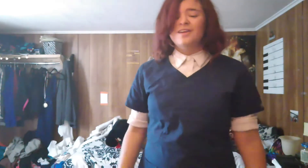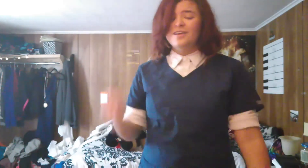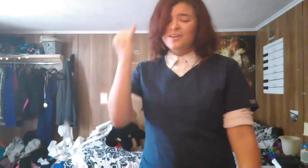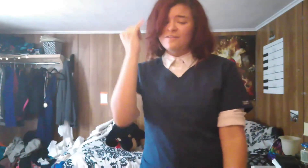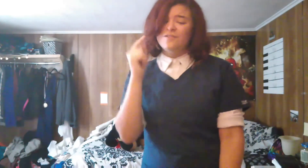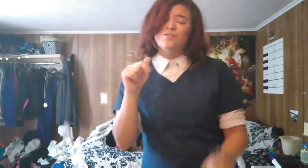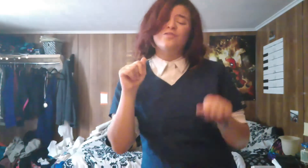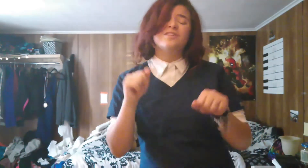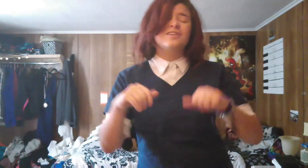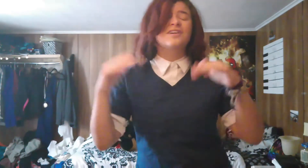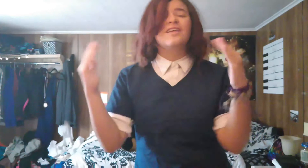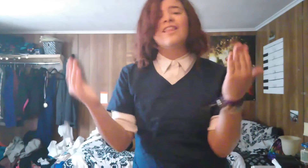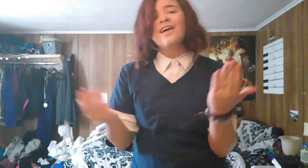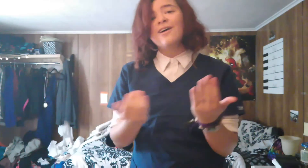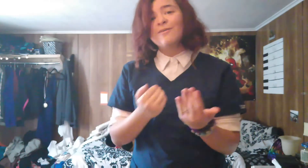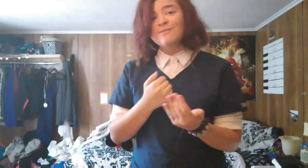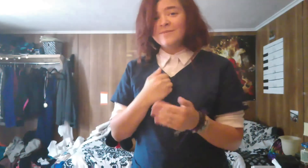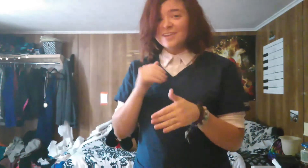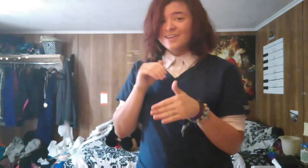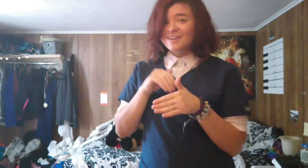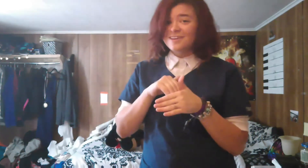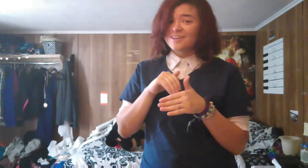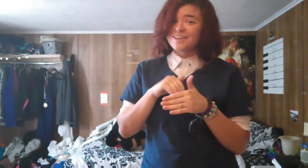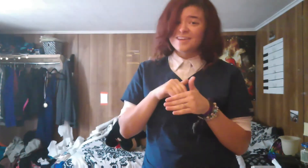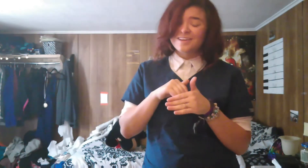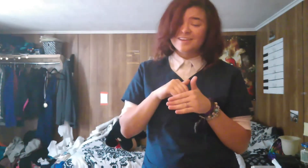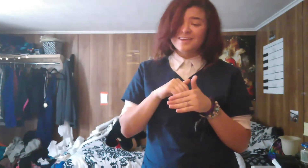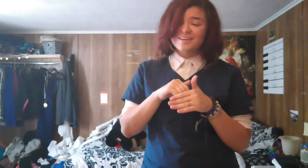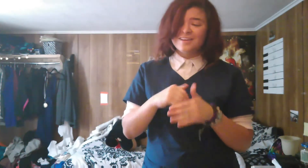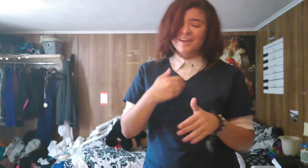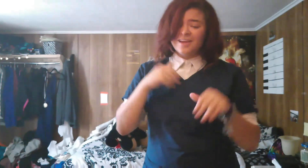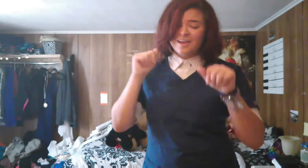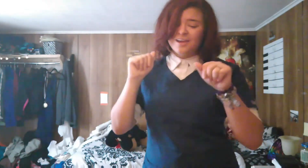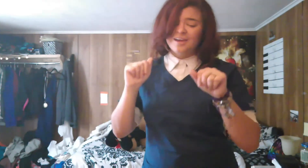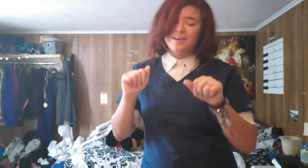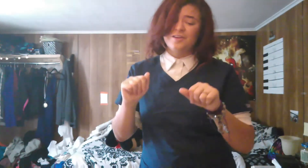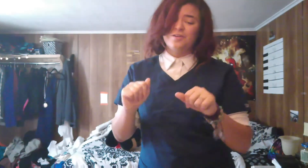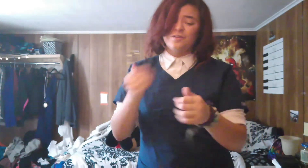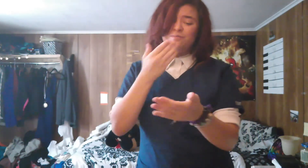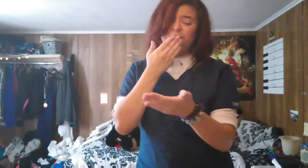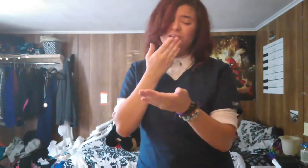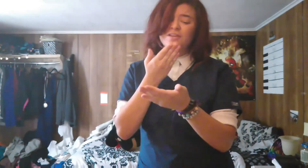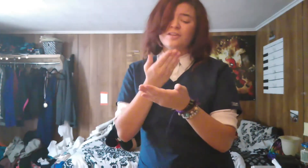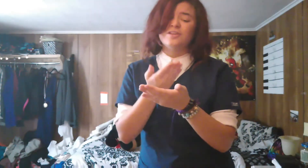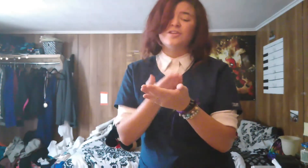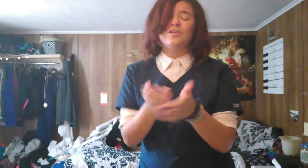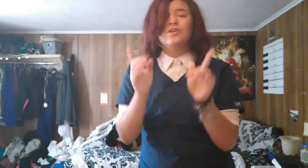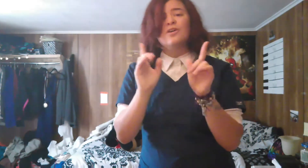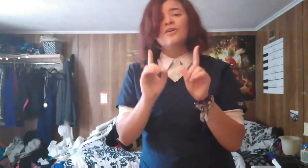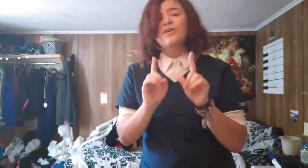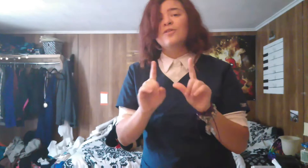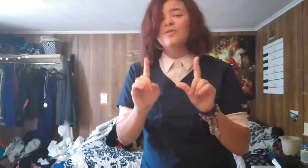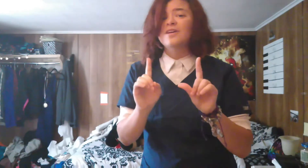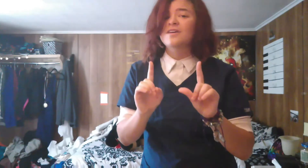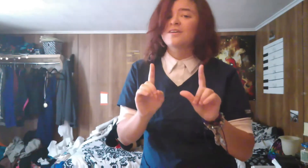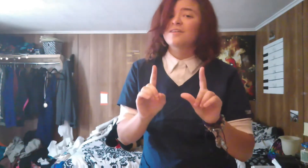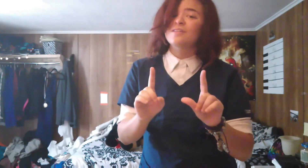If you could let me in, I could be good with you.